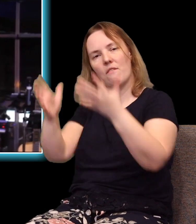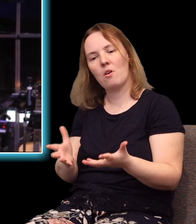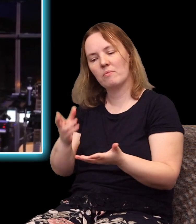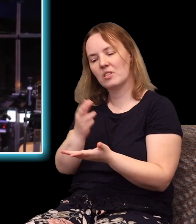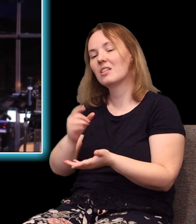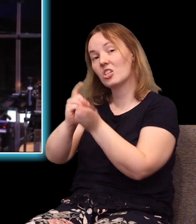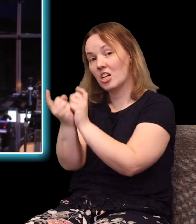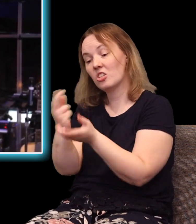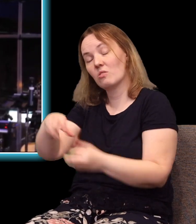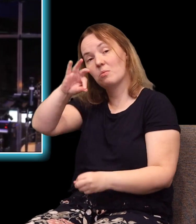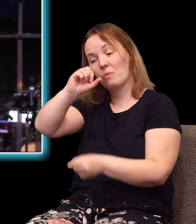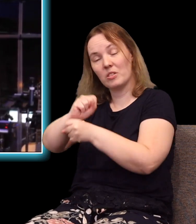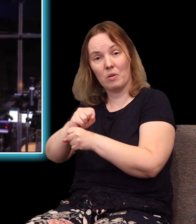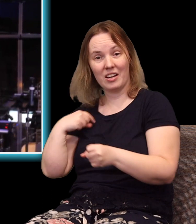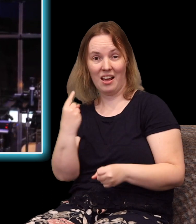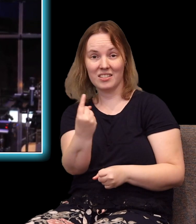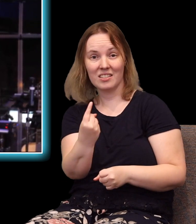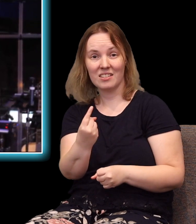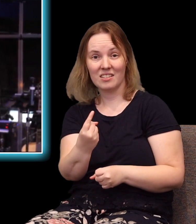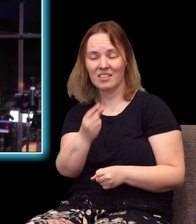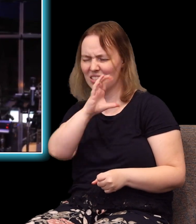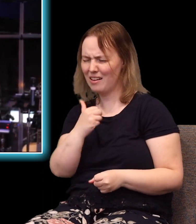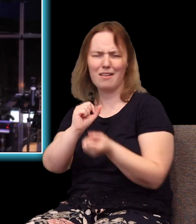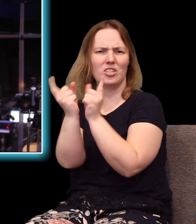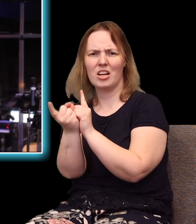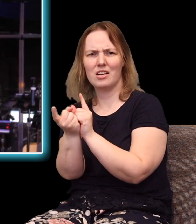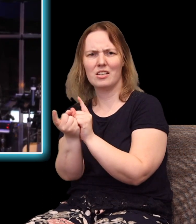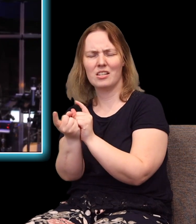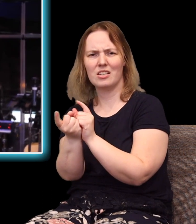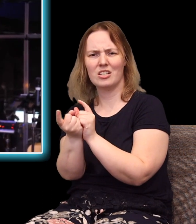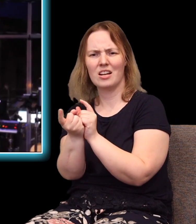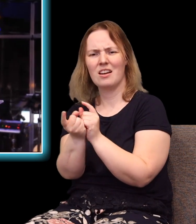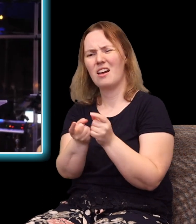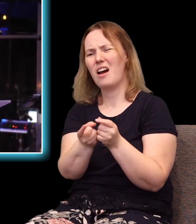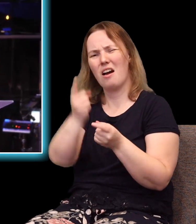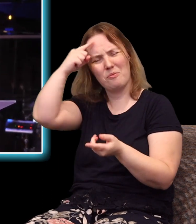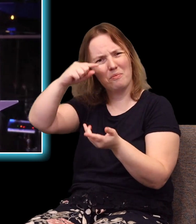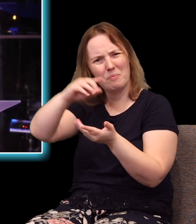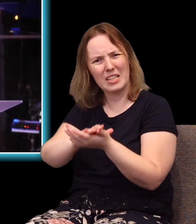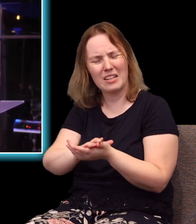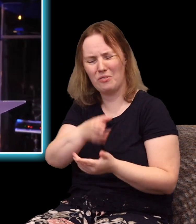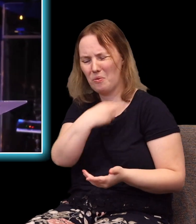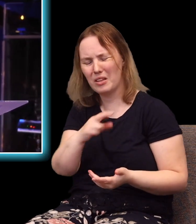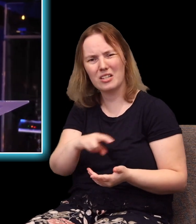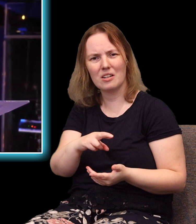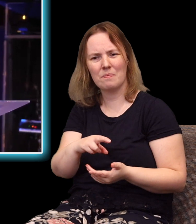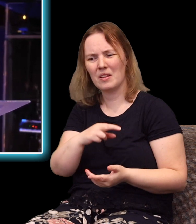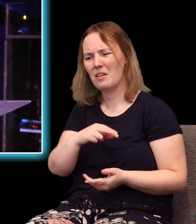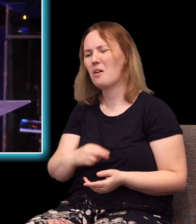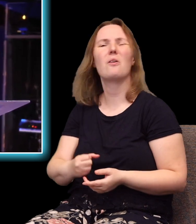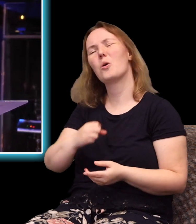form. And the change the Holy Spirit wants to work in us, it's not a change of philosophy. It's not